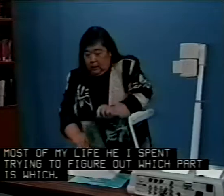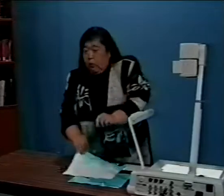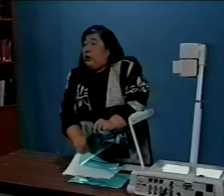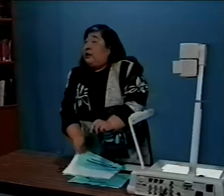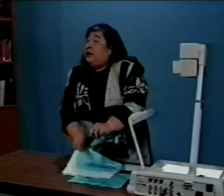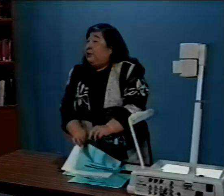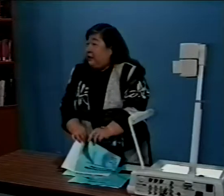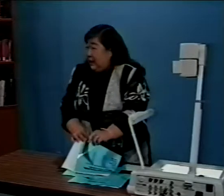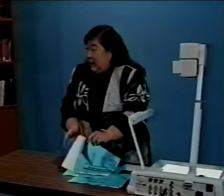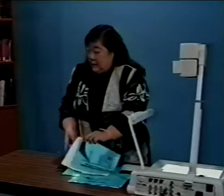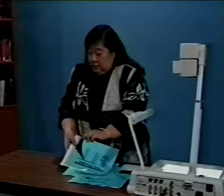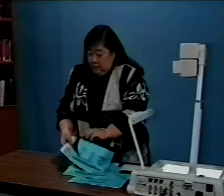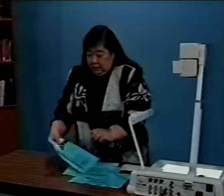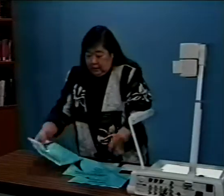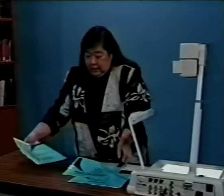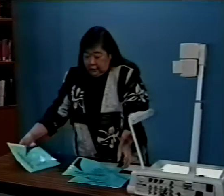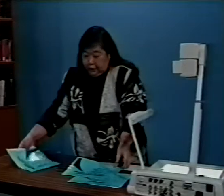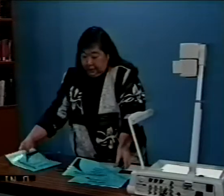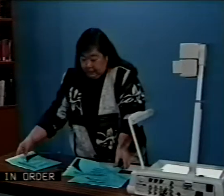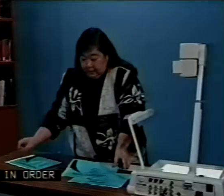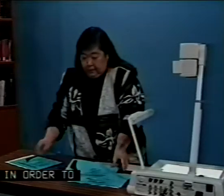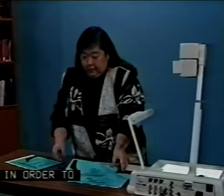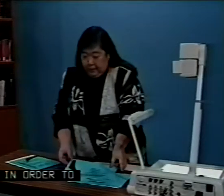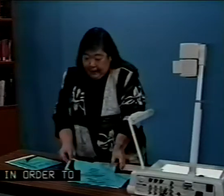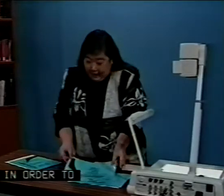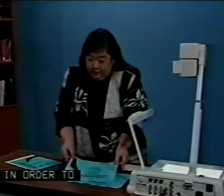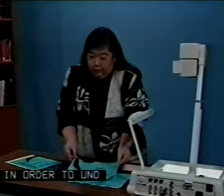In order to understand the Asian people, the behaviors,